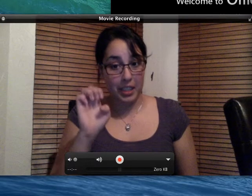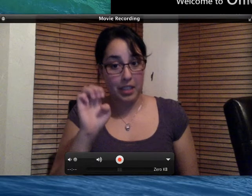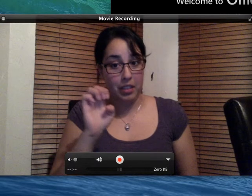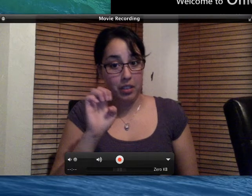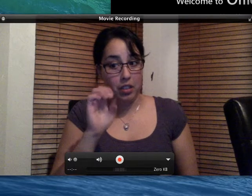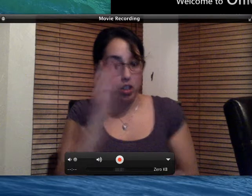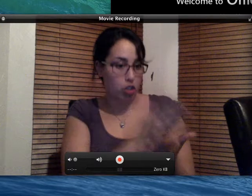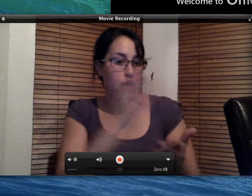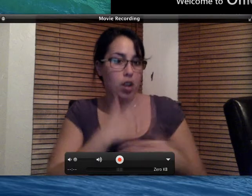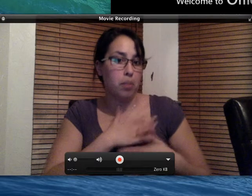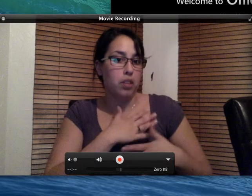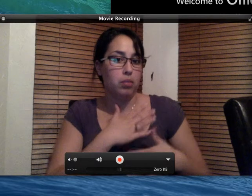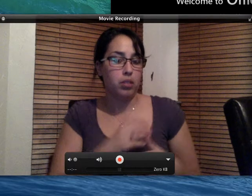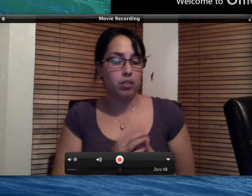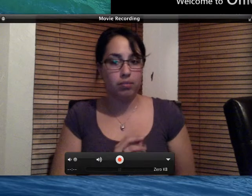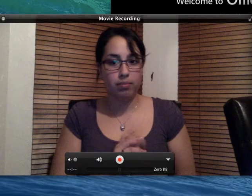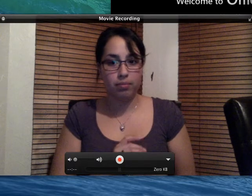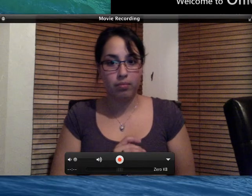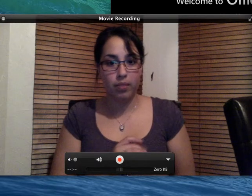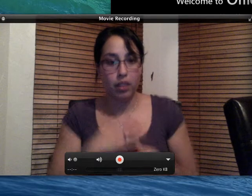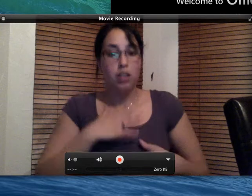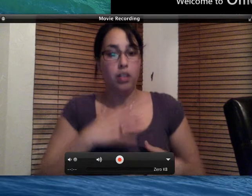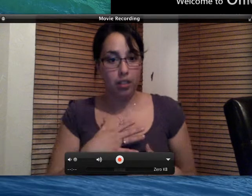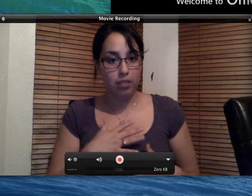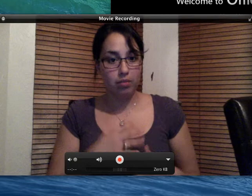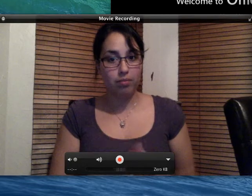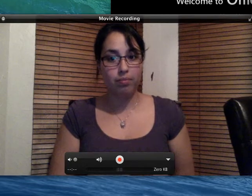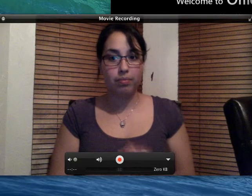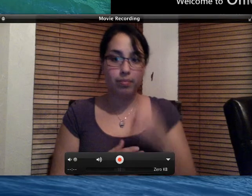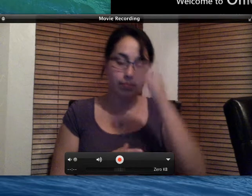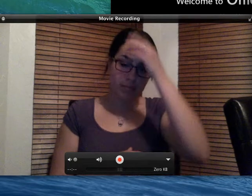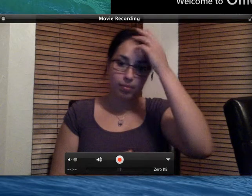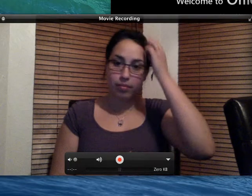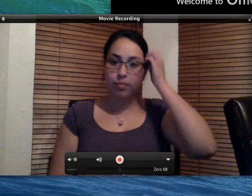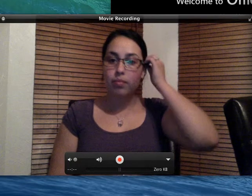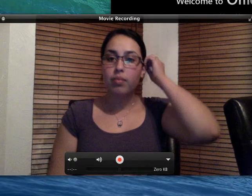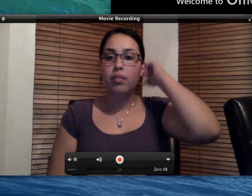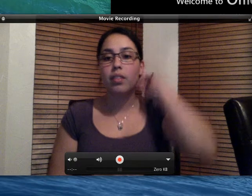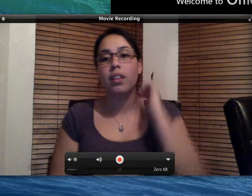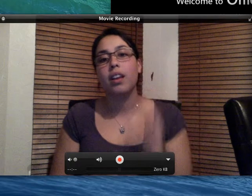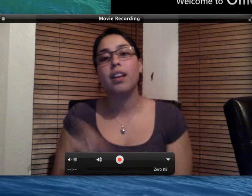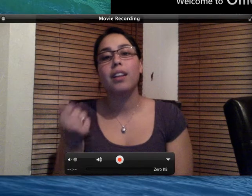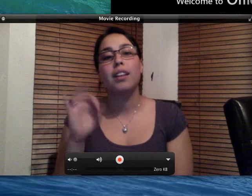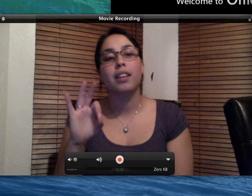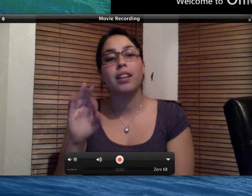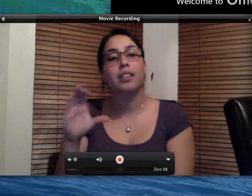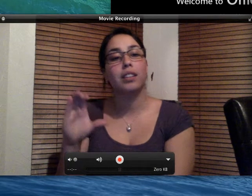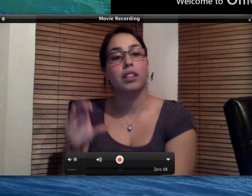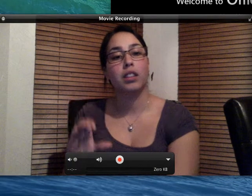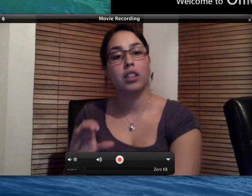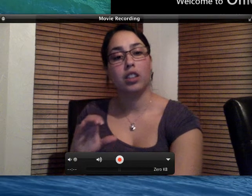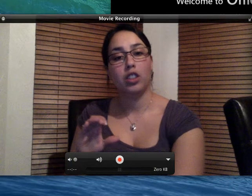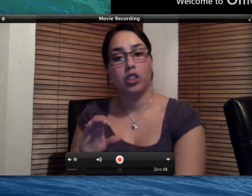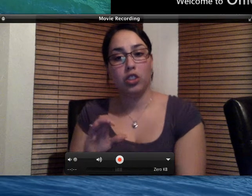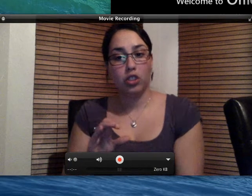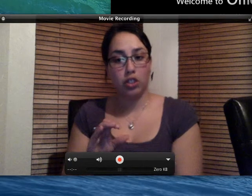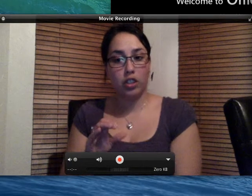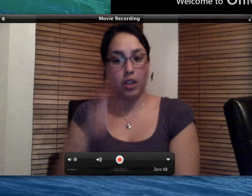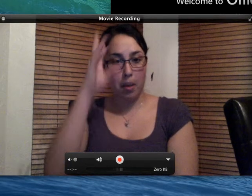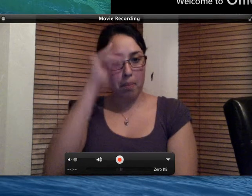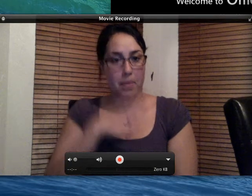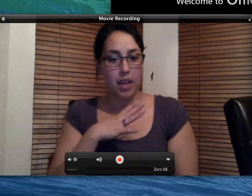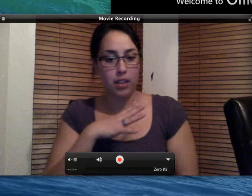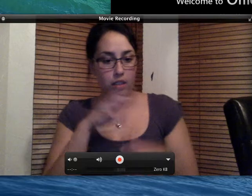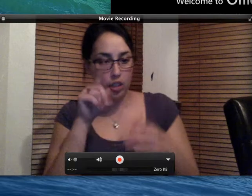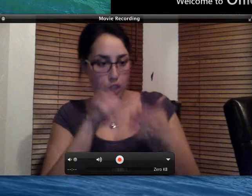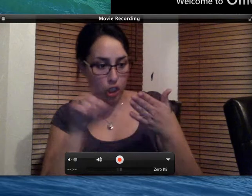In the 1900s, early 1900s, gynecologists, a lot of gynecologists, believed that when a woman has an